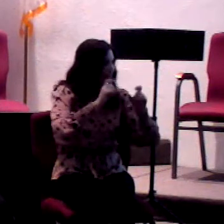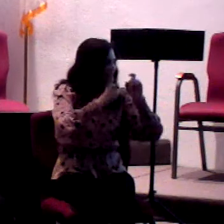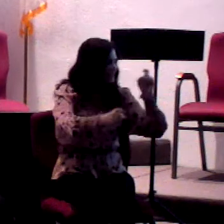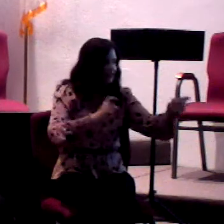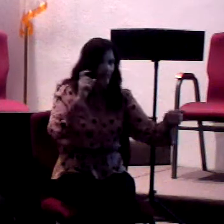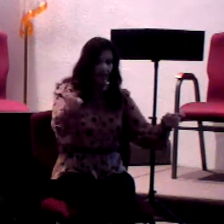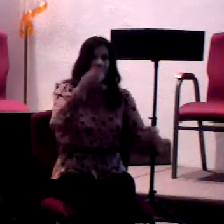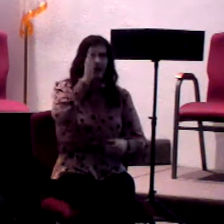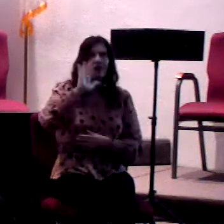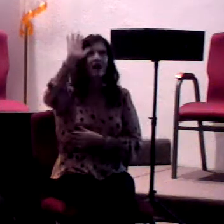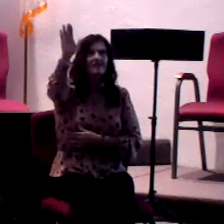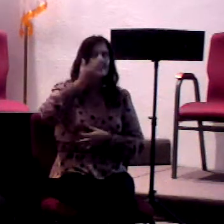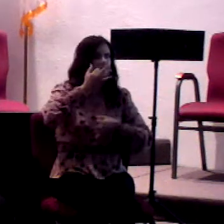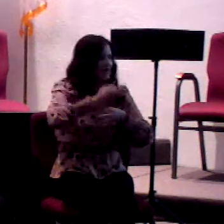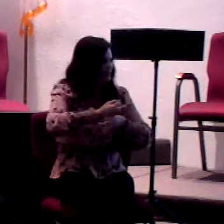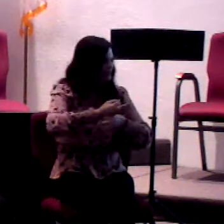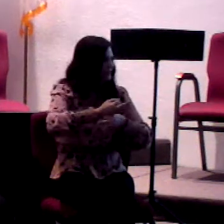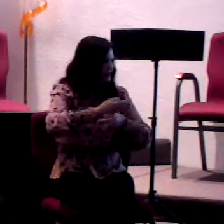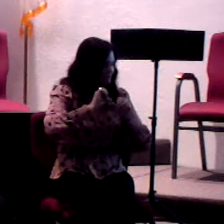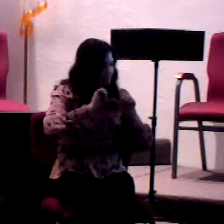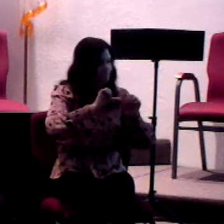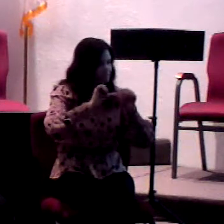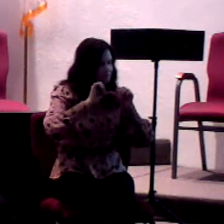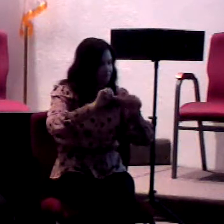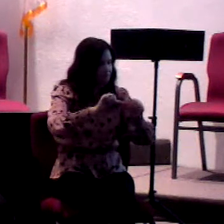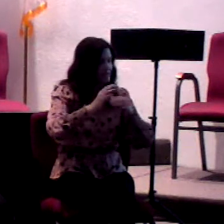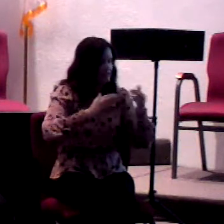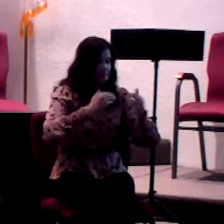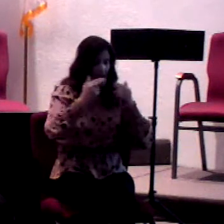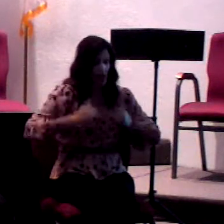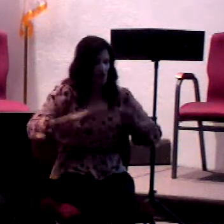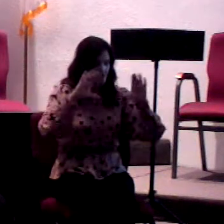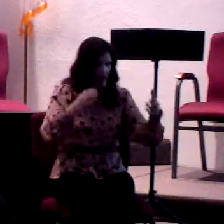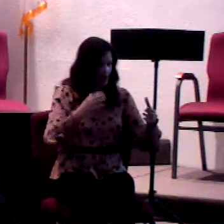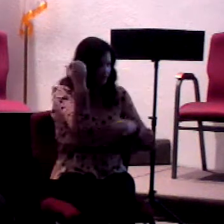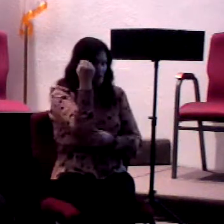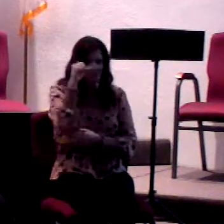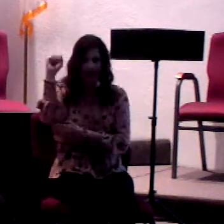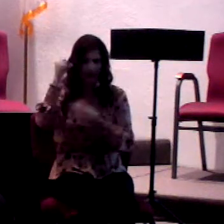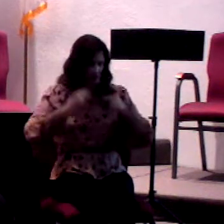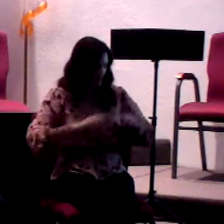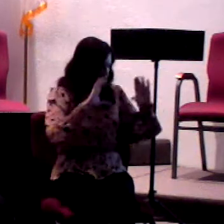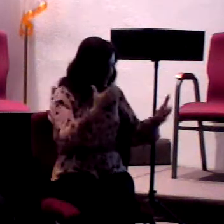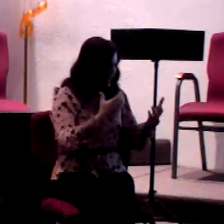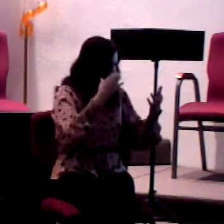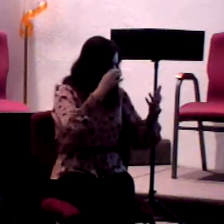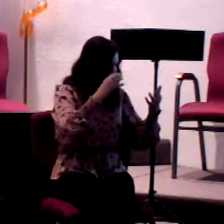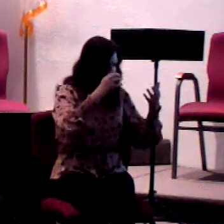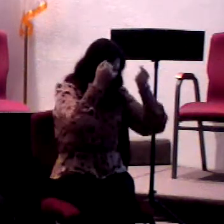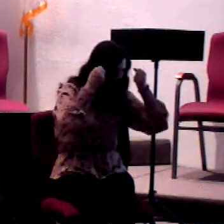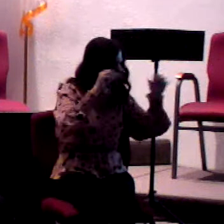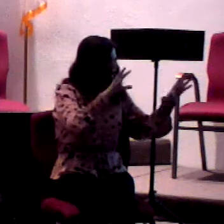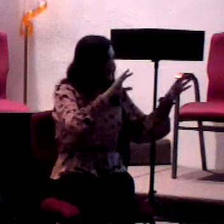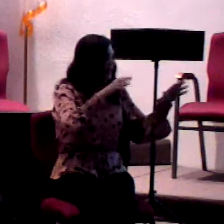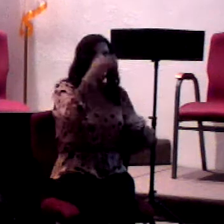God's faithfulness through it all. Despite humanity's rebellion and disobedience, God's plan to set